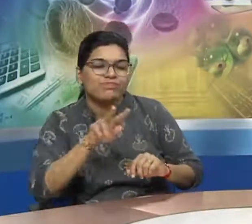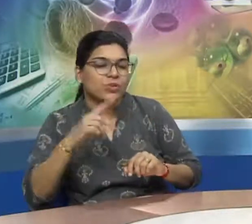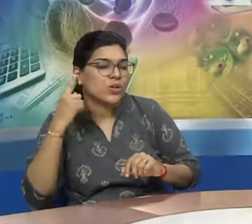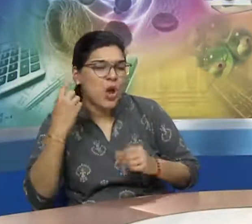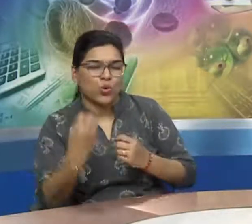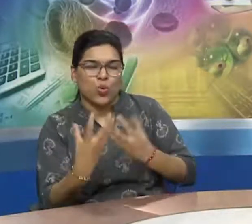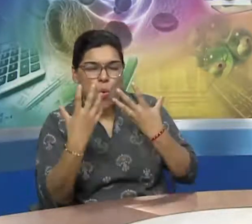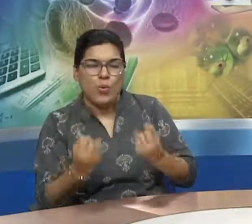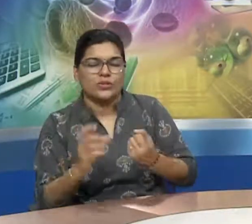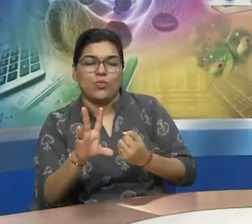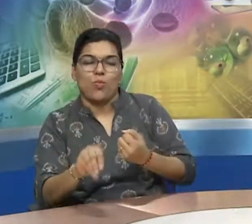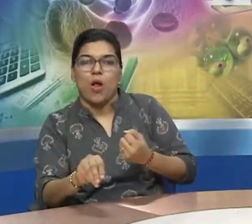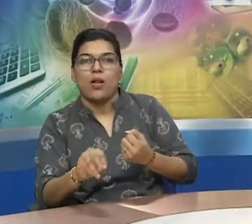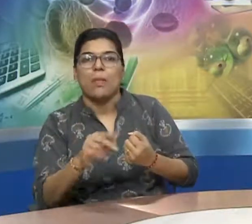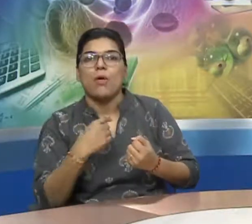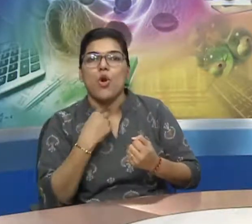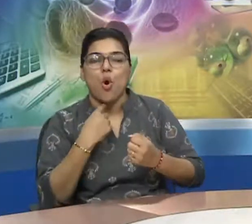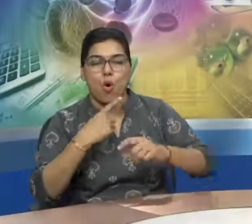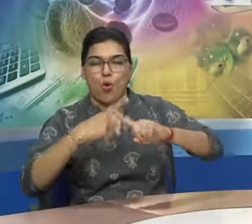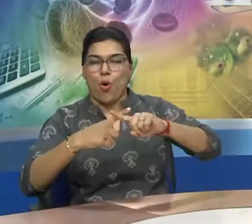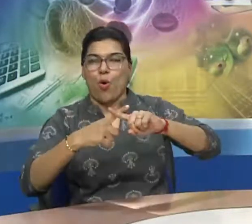Not expressed in speech.